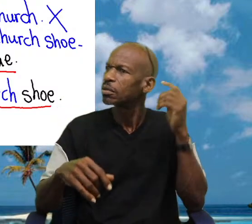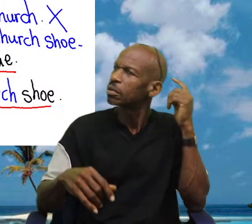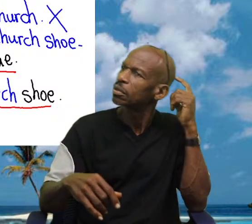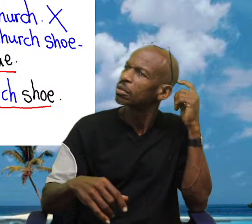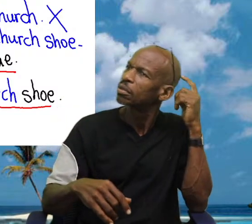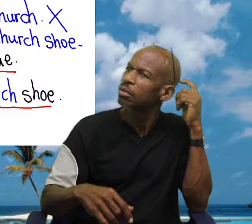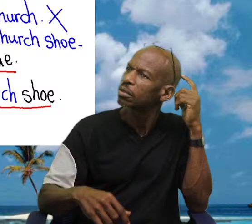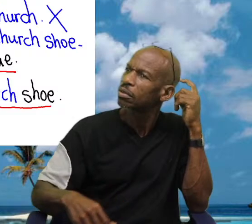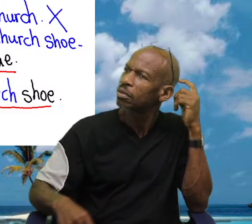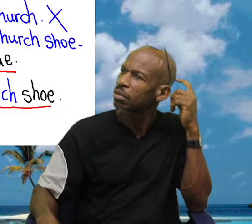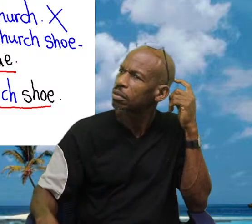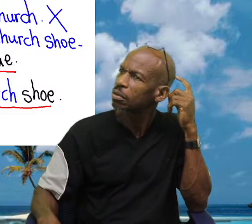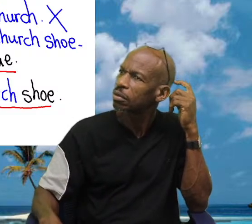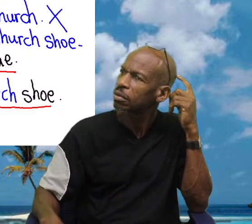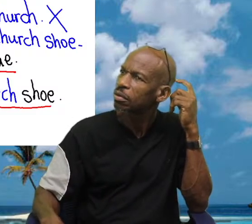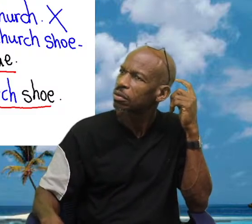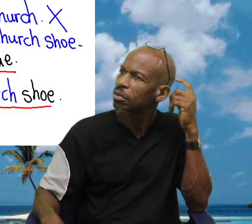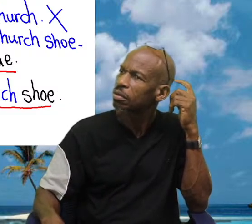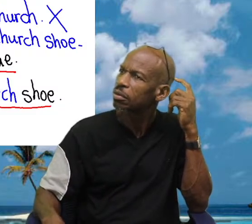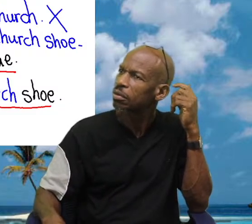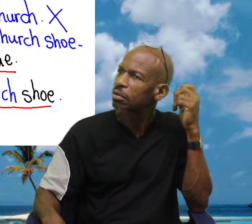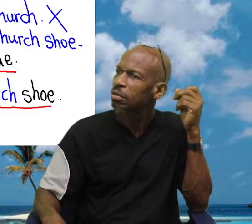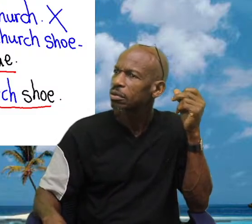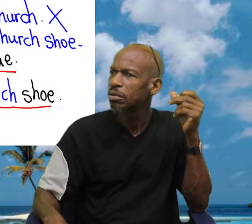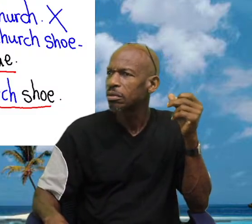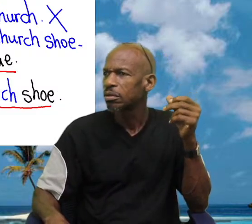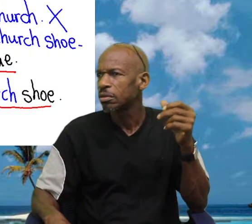church shoe, because the church